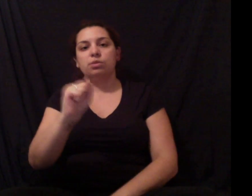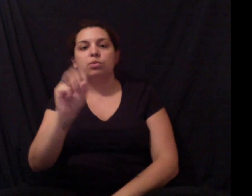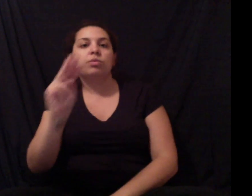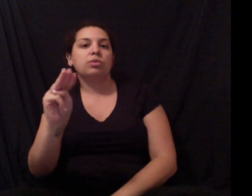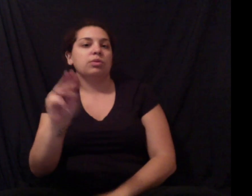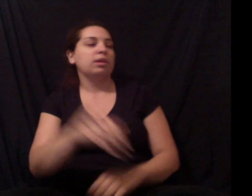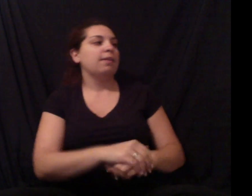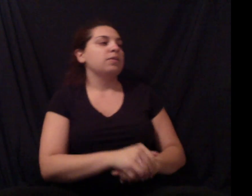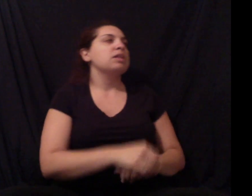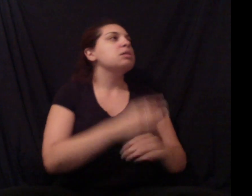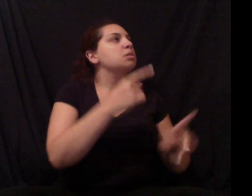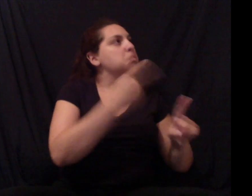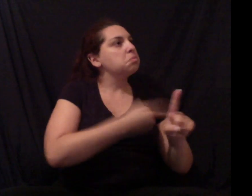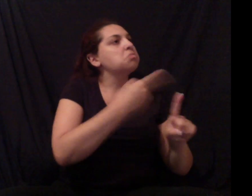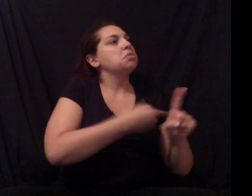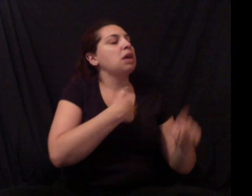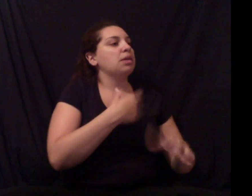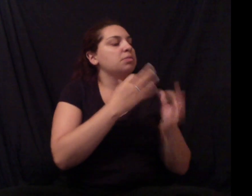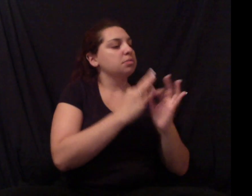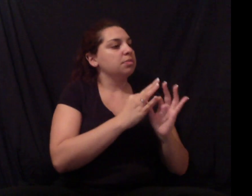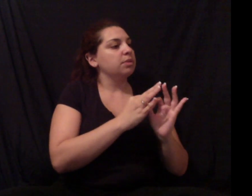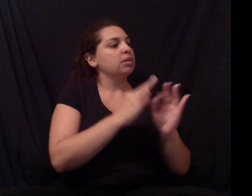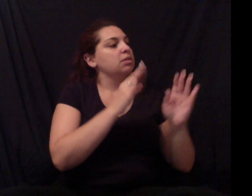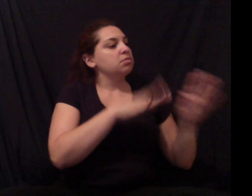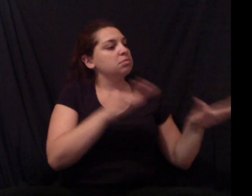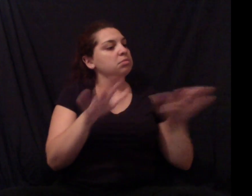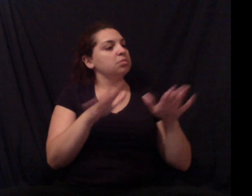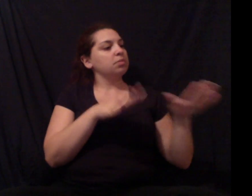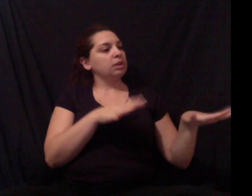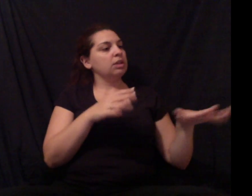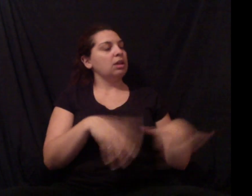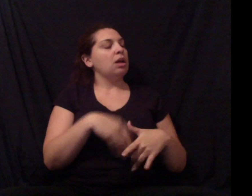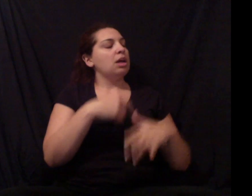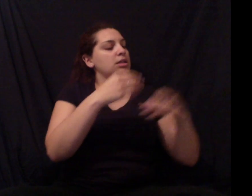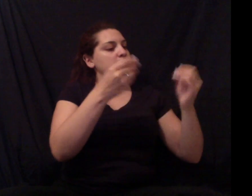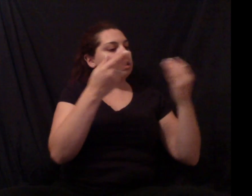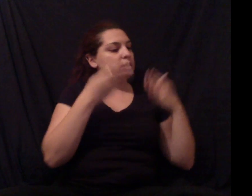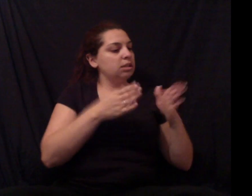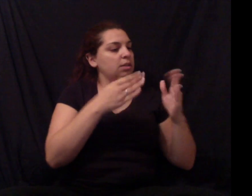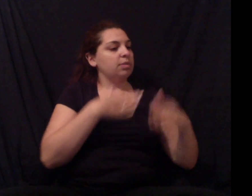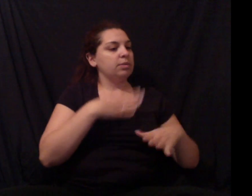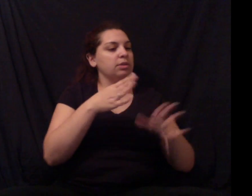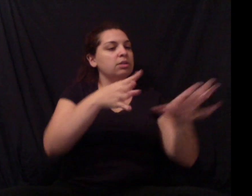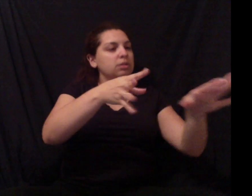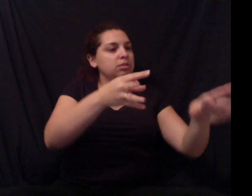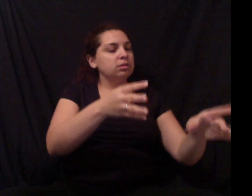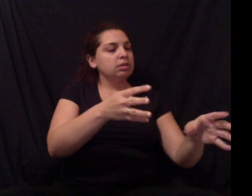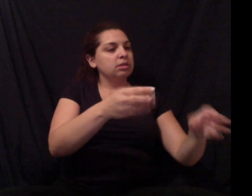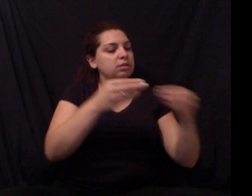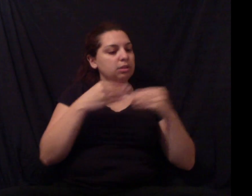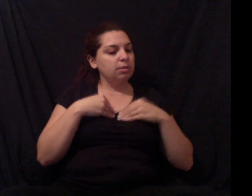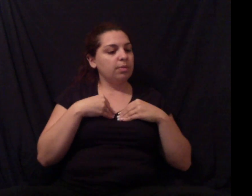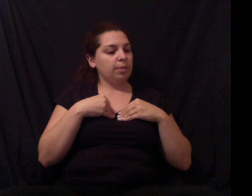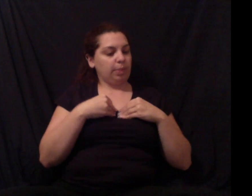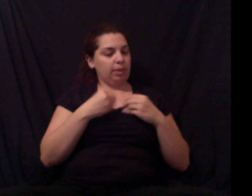off, and it's been good. It's allowed me to kind of gather my bearings. I guess it was all on